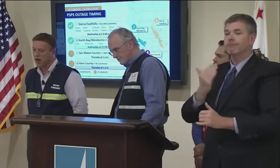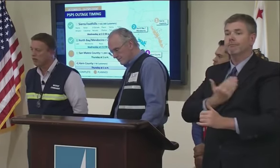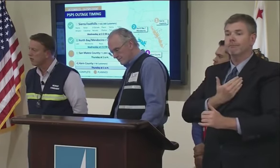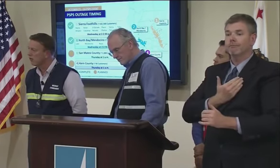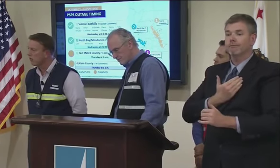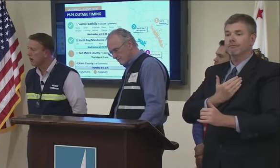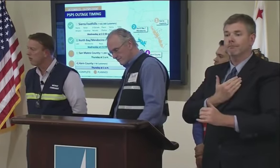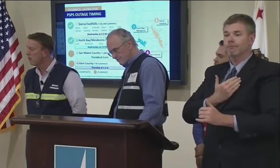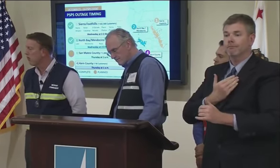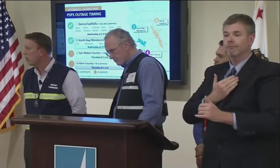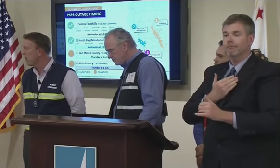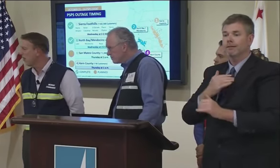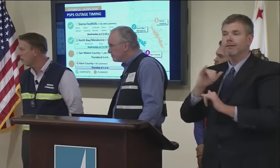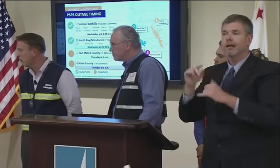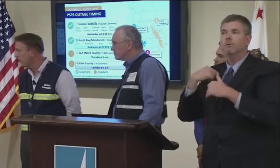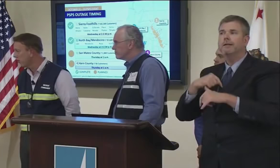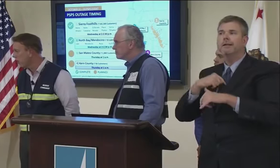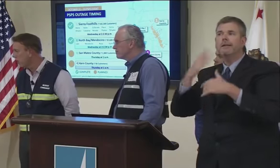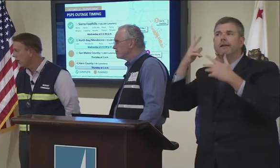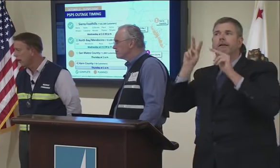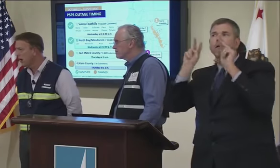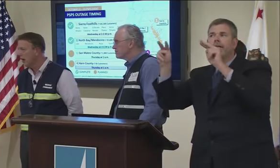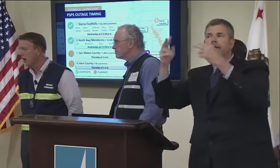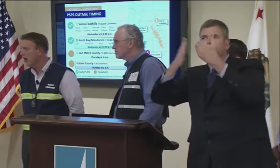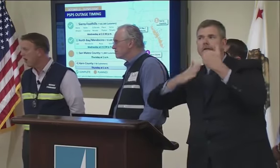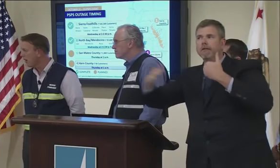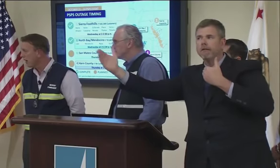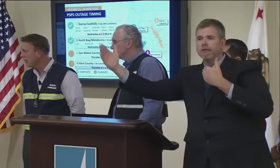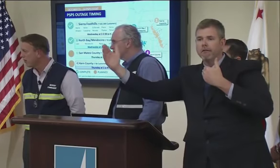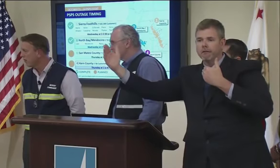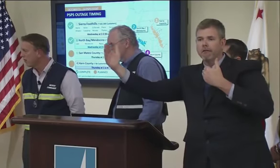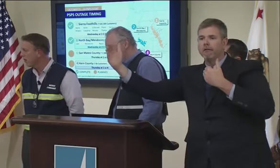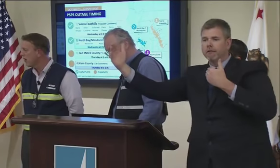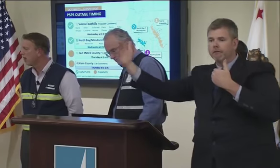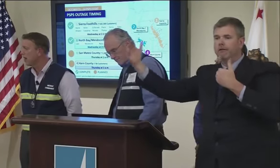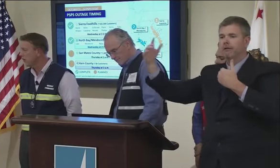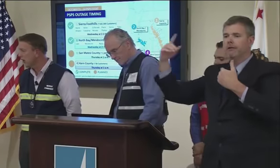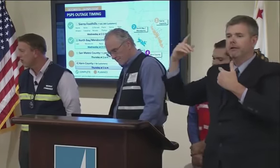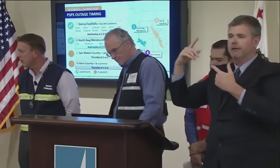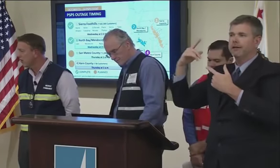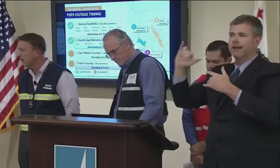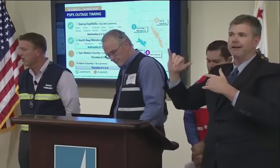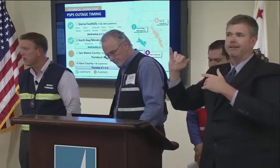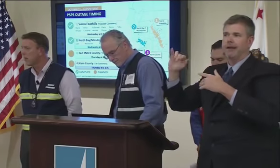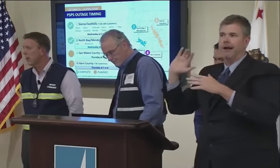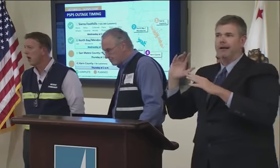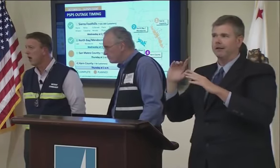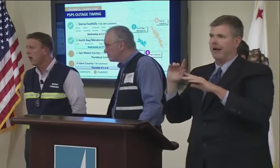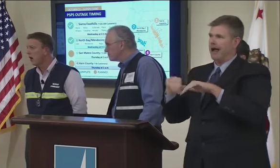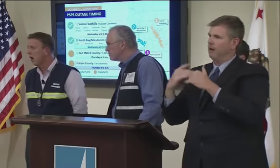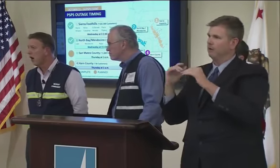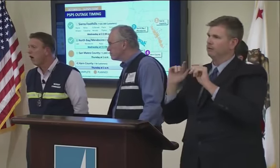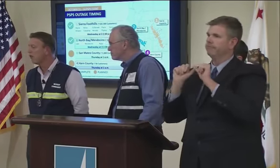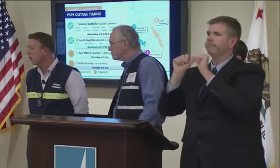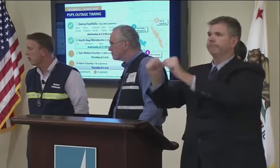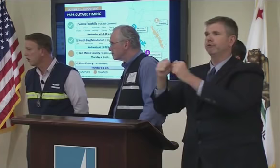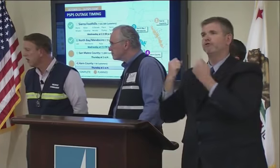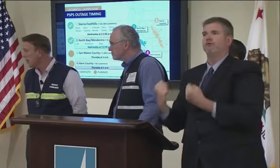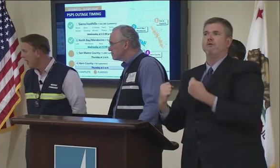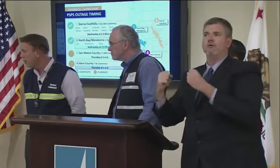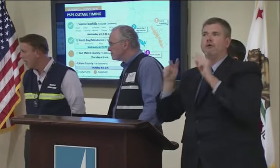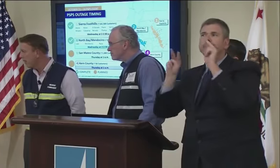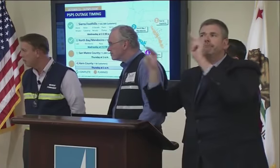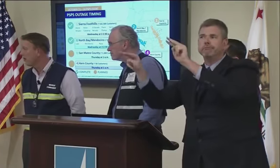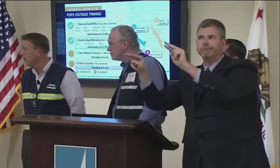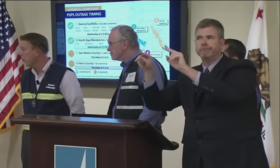previous conferences about some of our plans moving forward, like hardening the system and sectionalizing the system. Also included